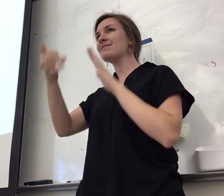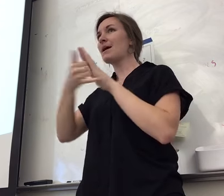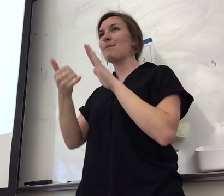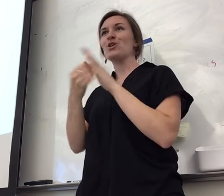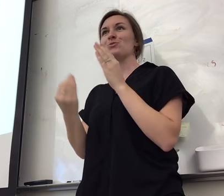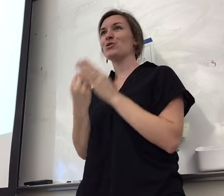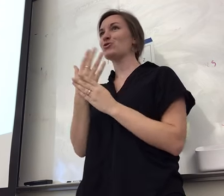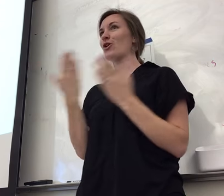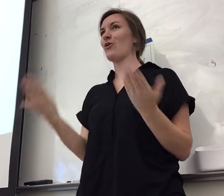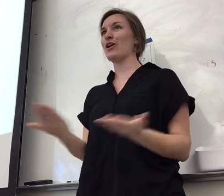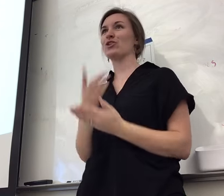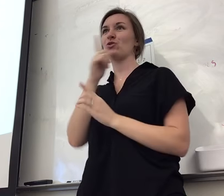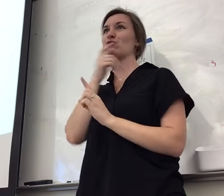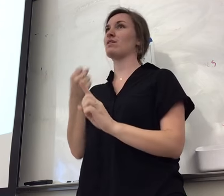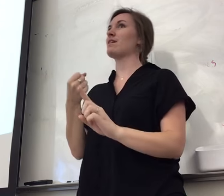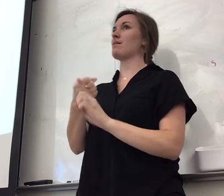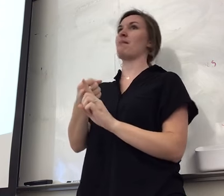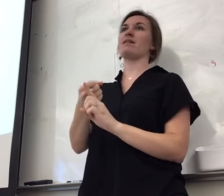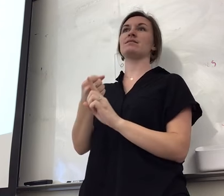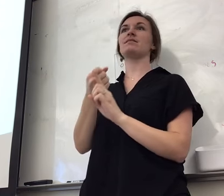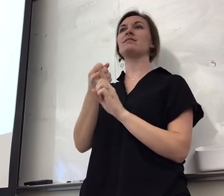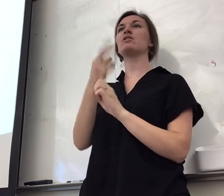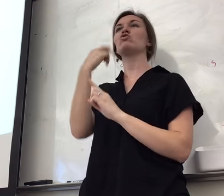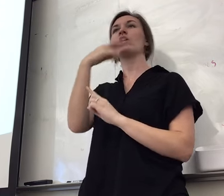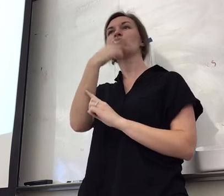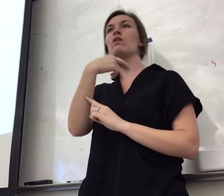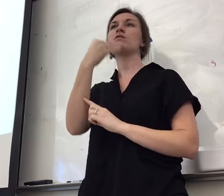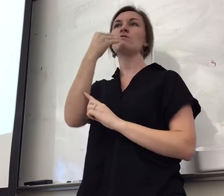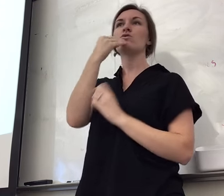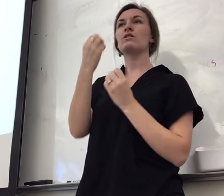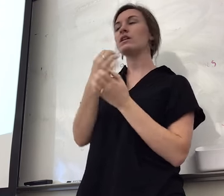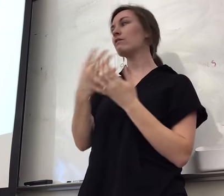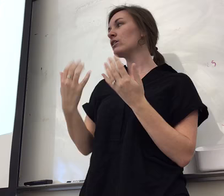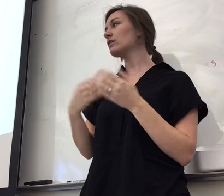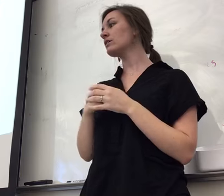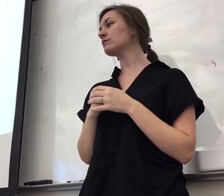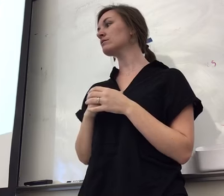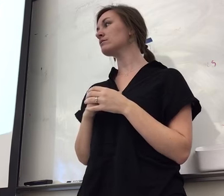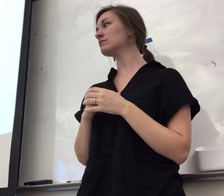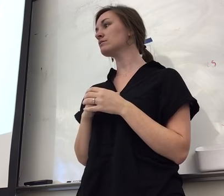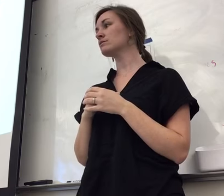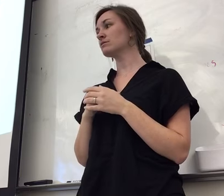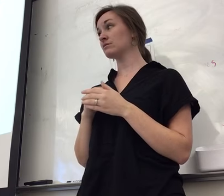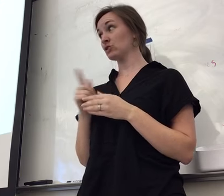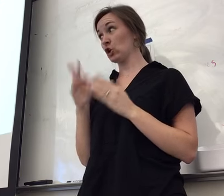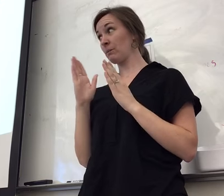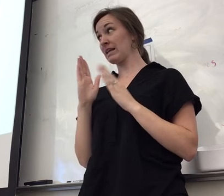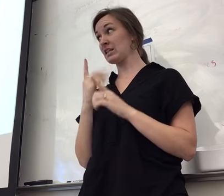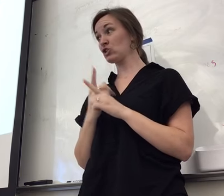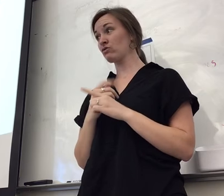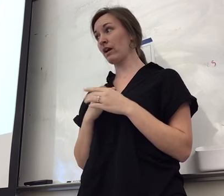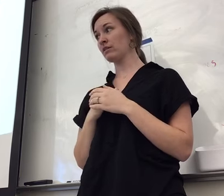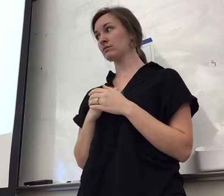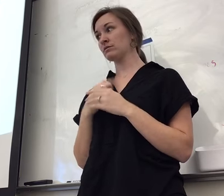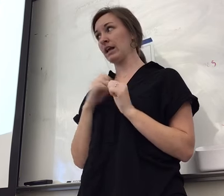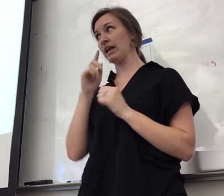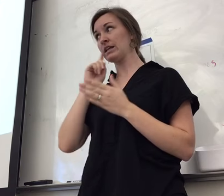here, is because of that. Hey, by the way, you're paying attention, right? Okay, because I can tell that you're doing something for